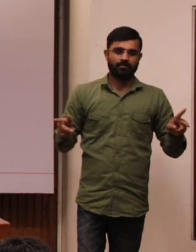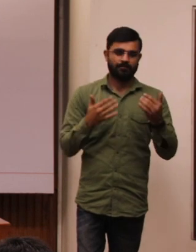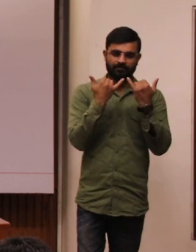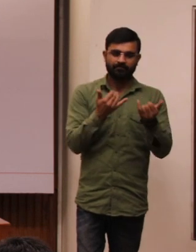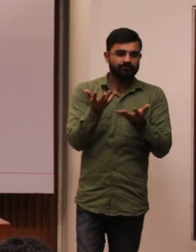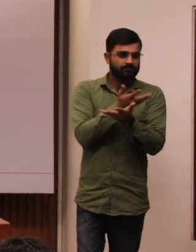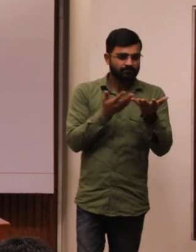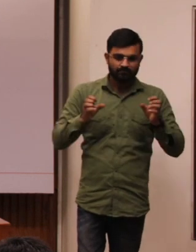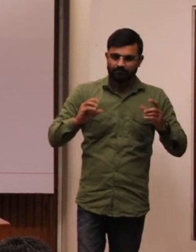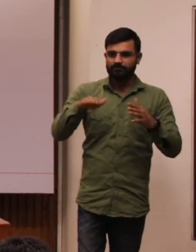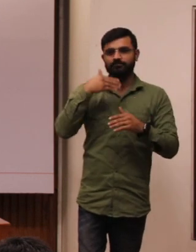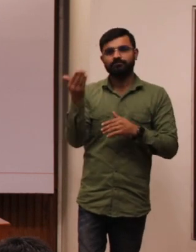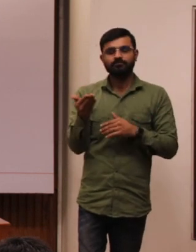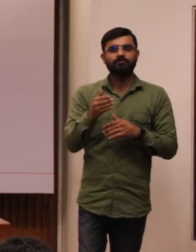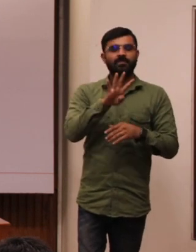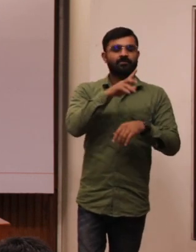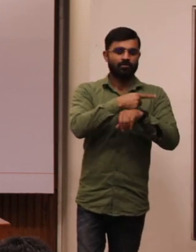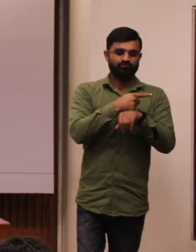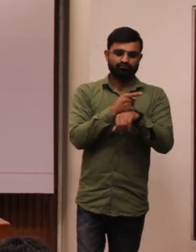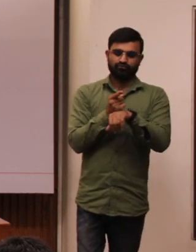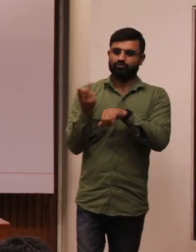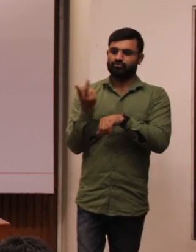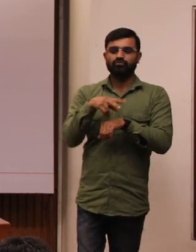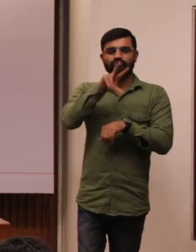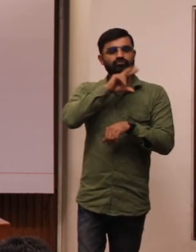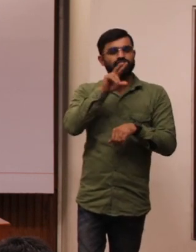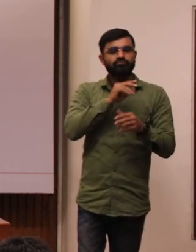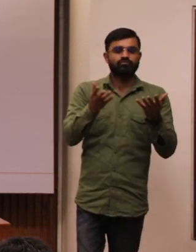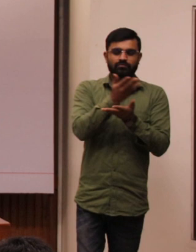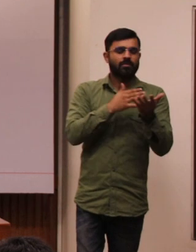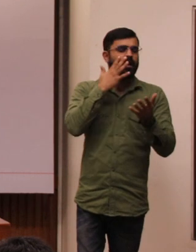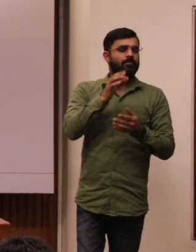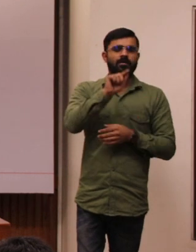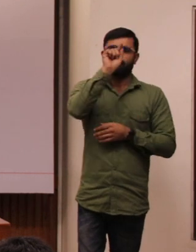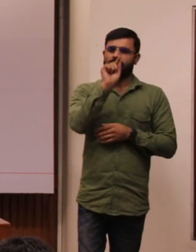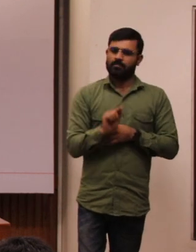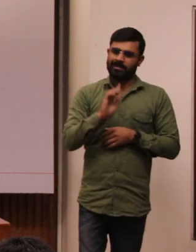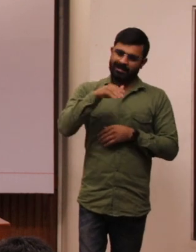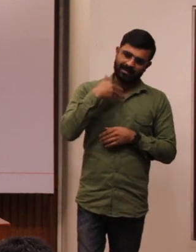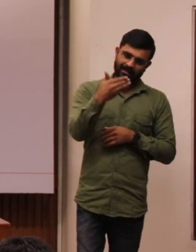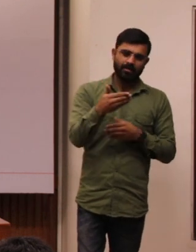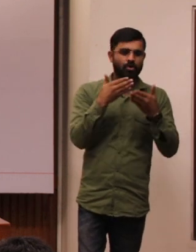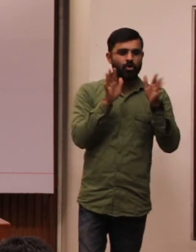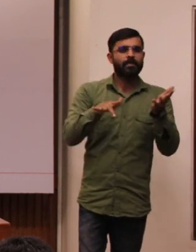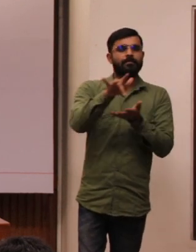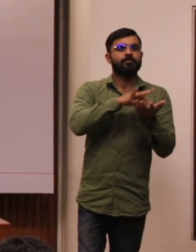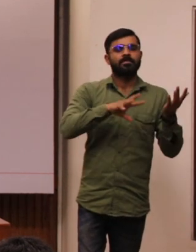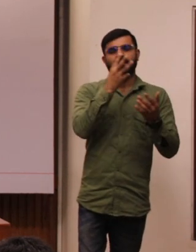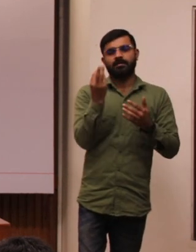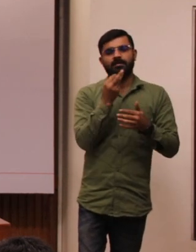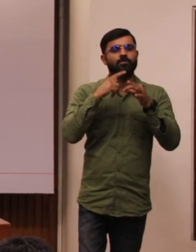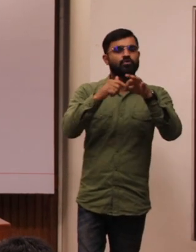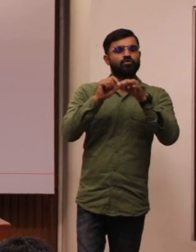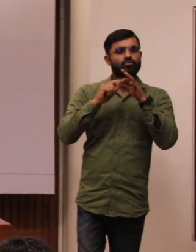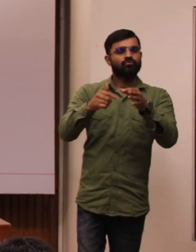Now, the discussion will be held for 45 minutes, wherein both the speakers will discuss few important issues. After that, we will open the floor for 30 minutes for